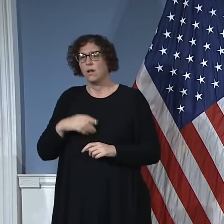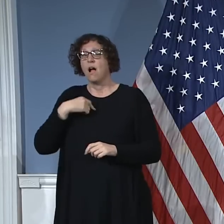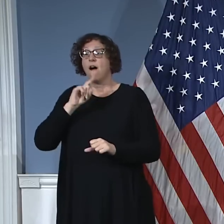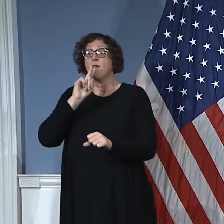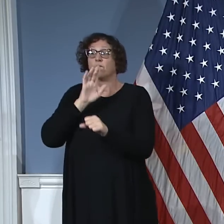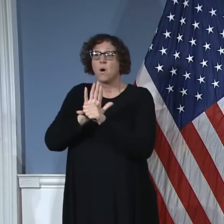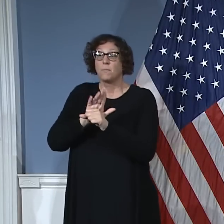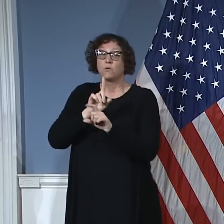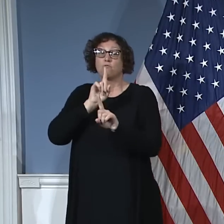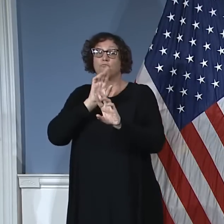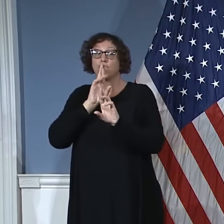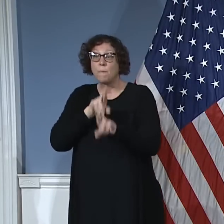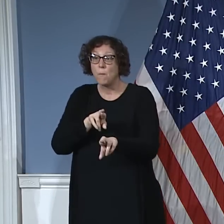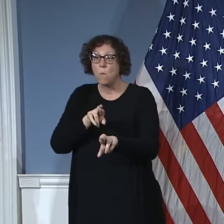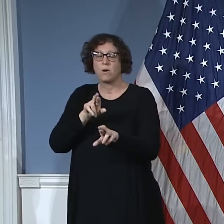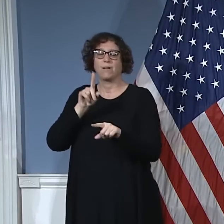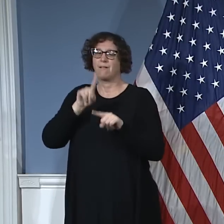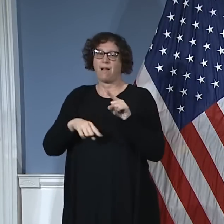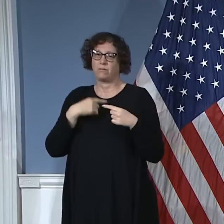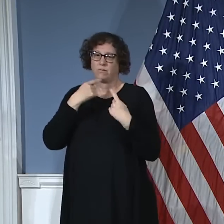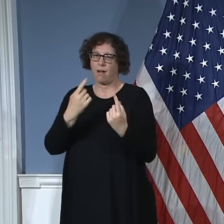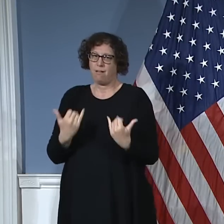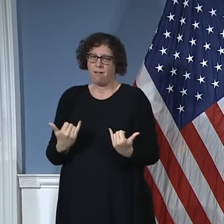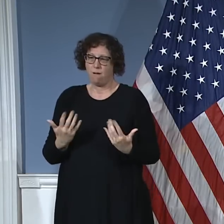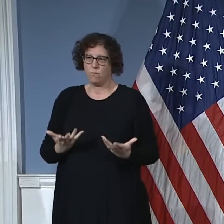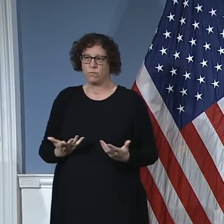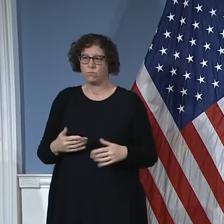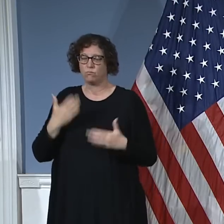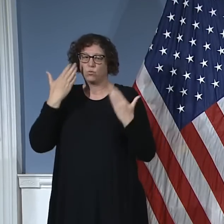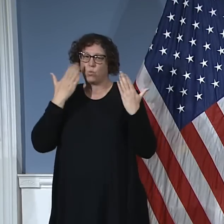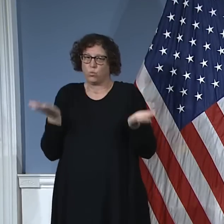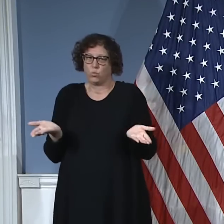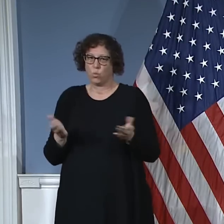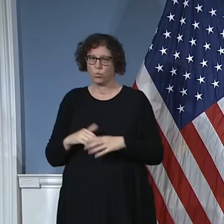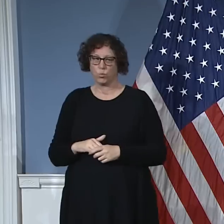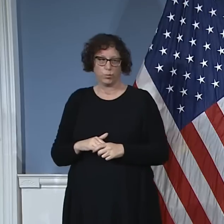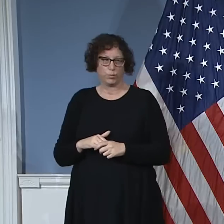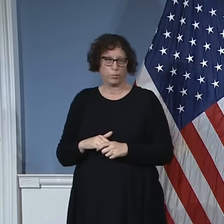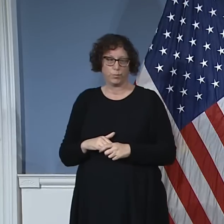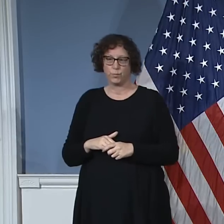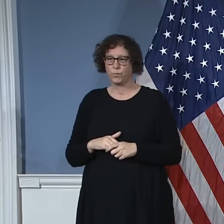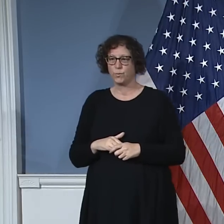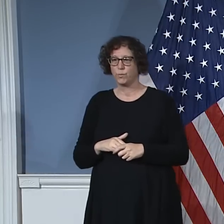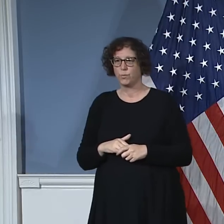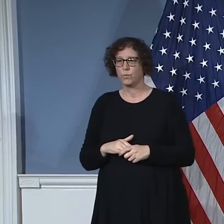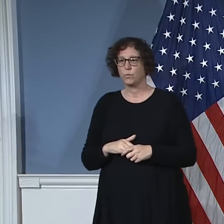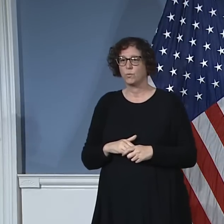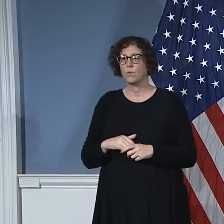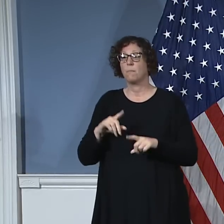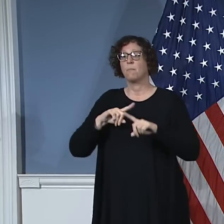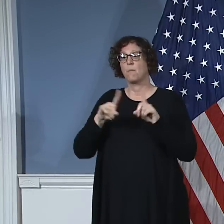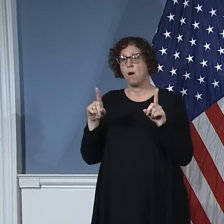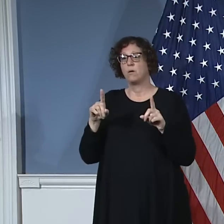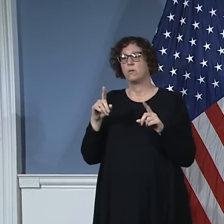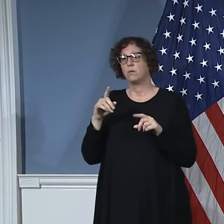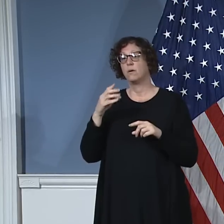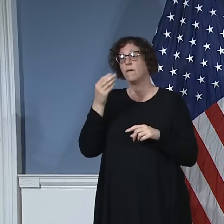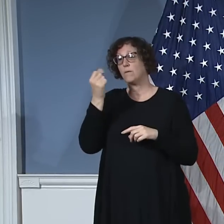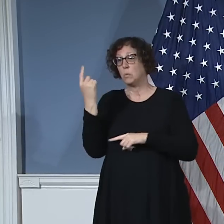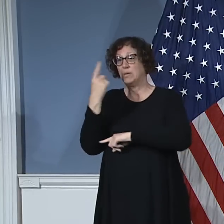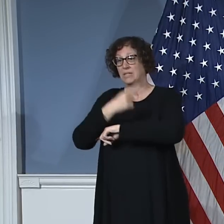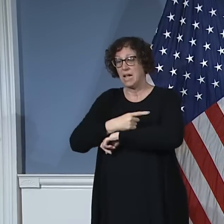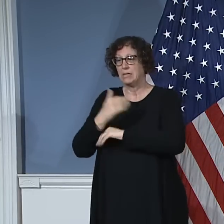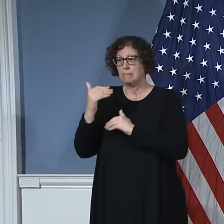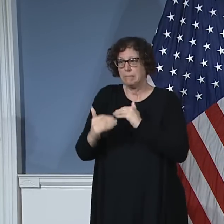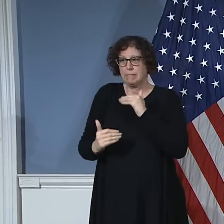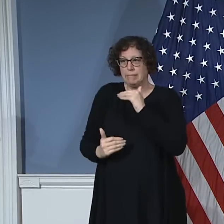manner. So we will get that information clarified. But suffice it to say, over the next few days, those who